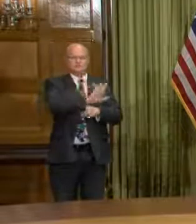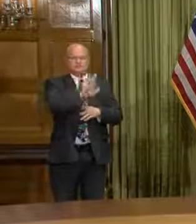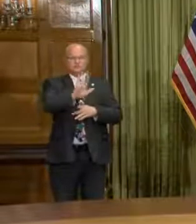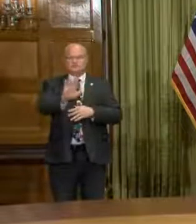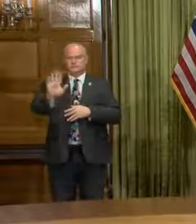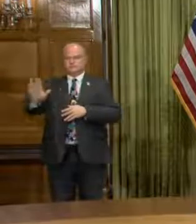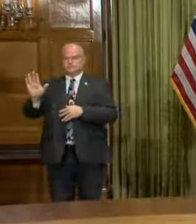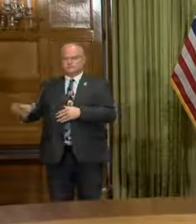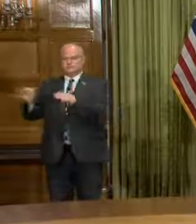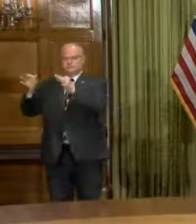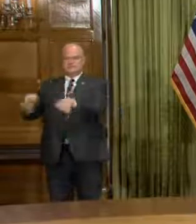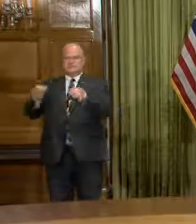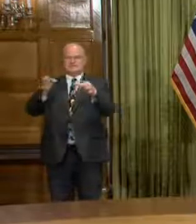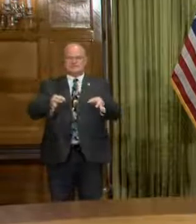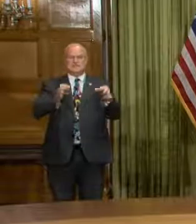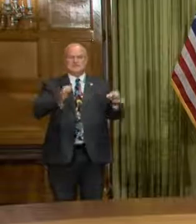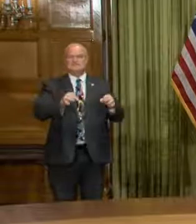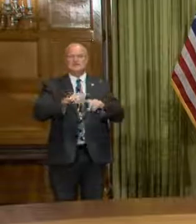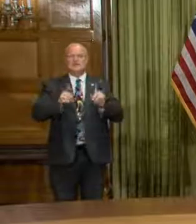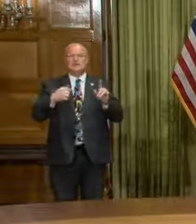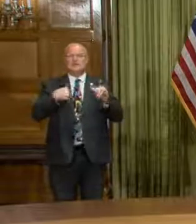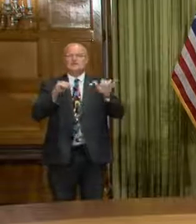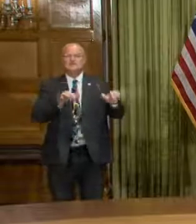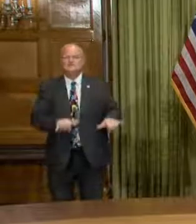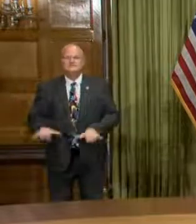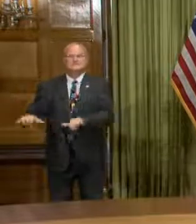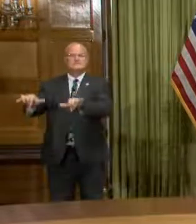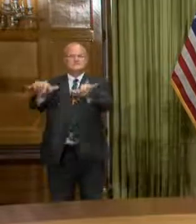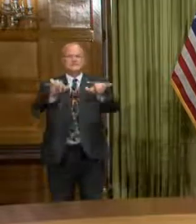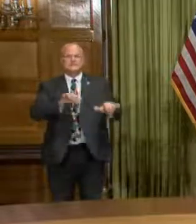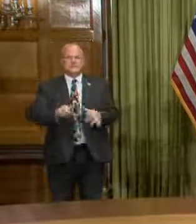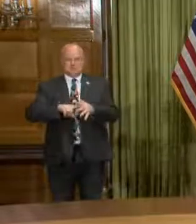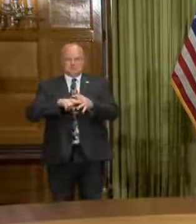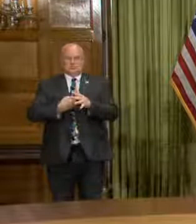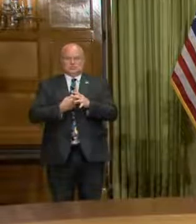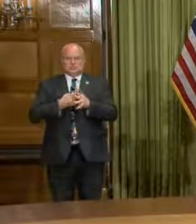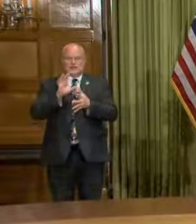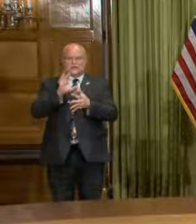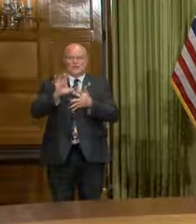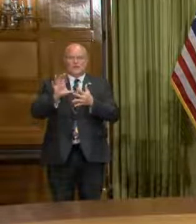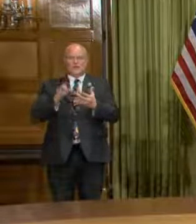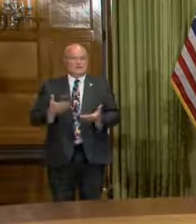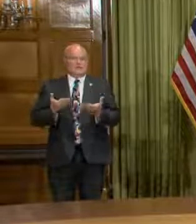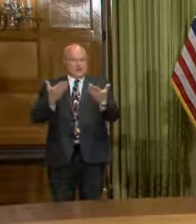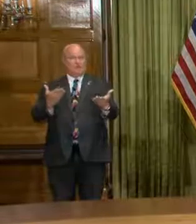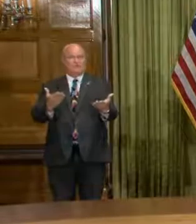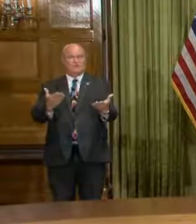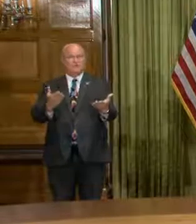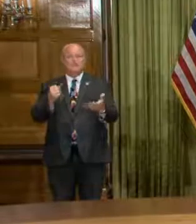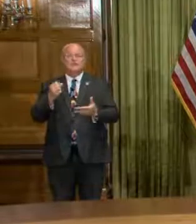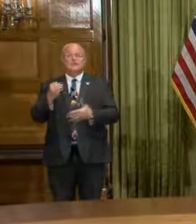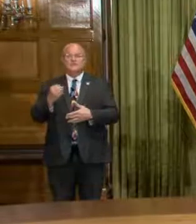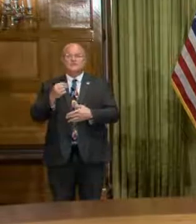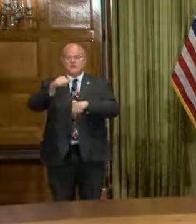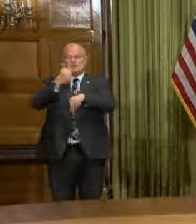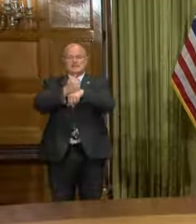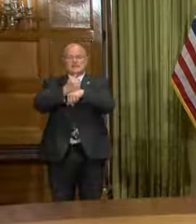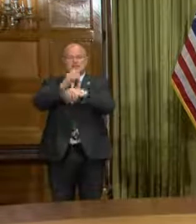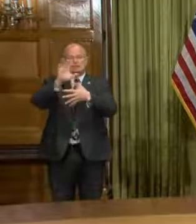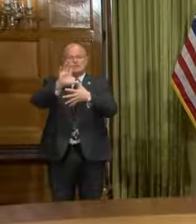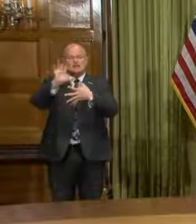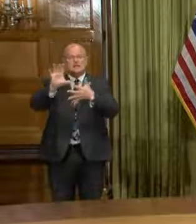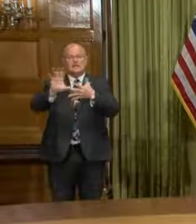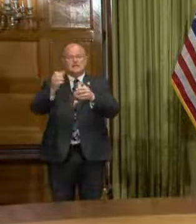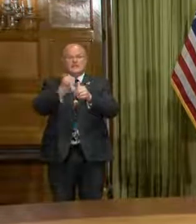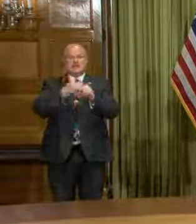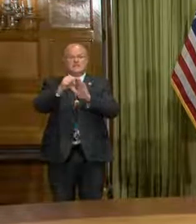path, there is some commonality that we can start with in the criteria that they offered. And so they set the criteria